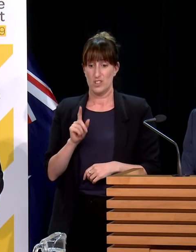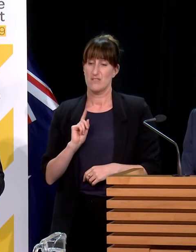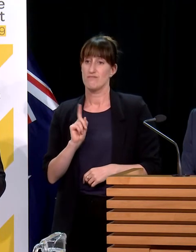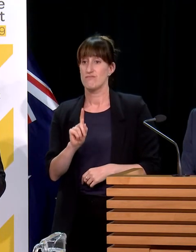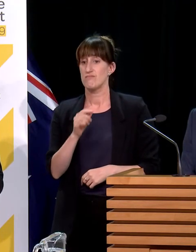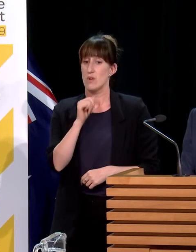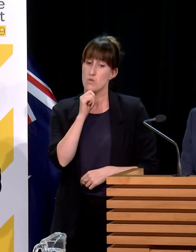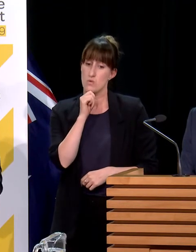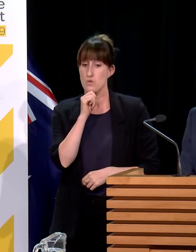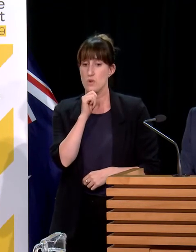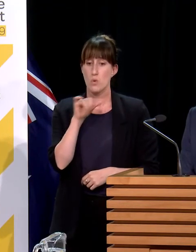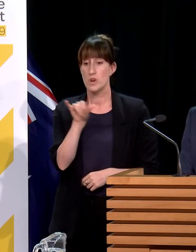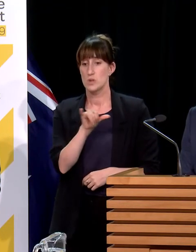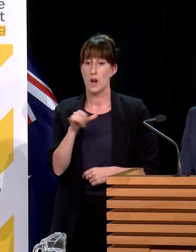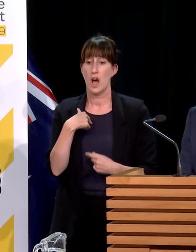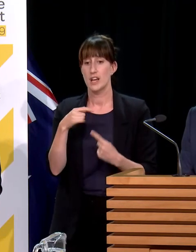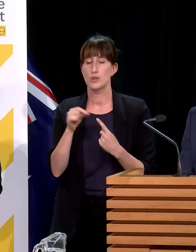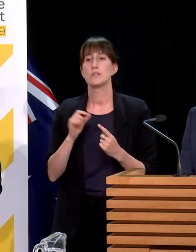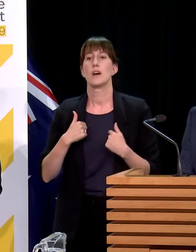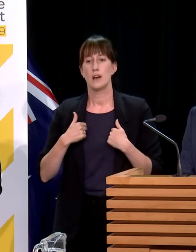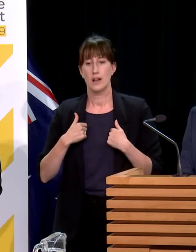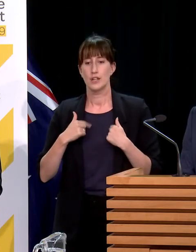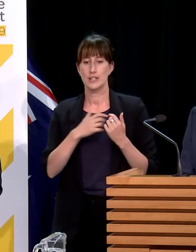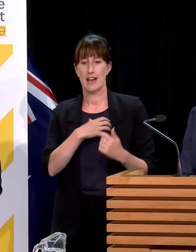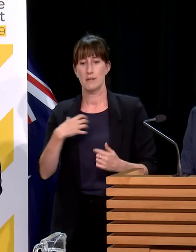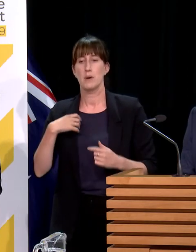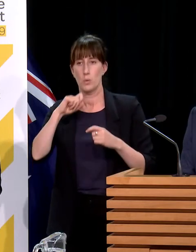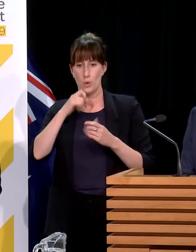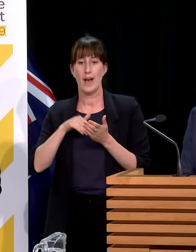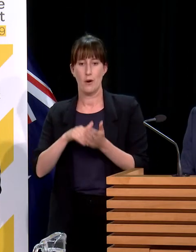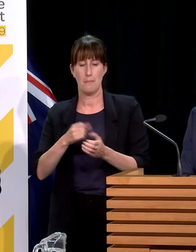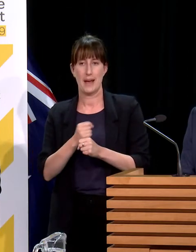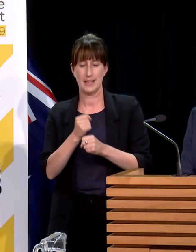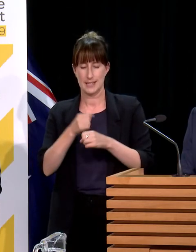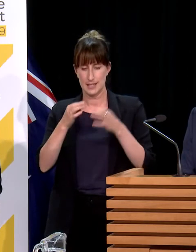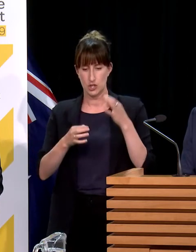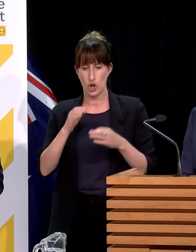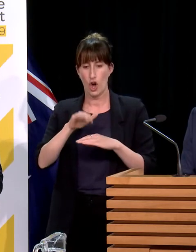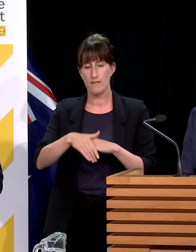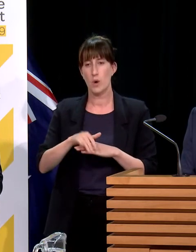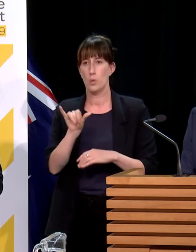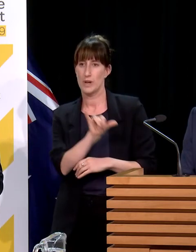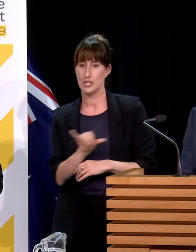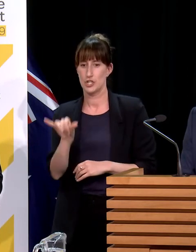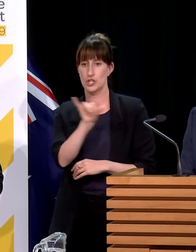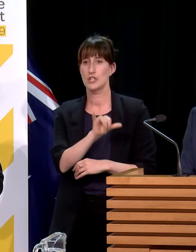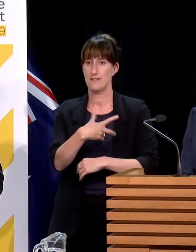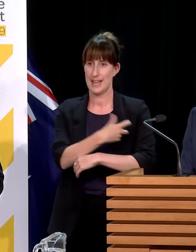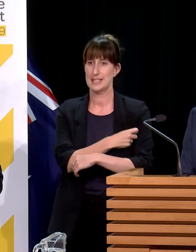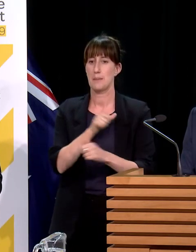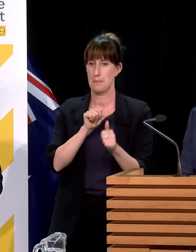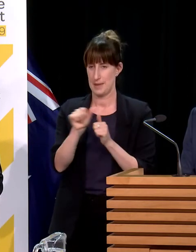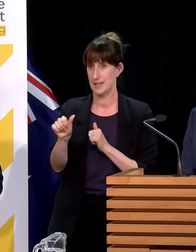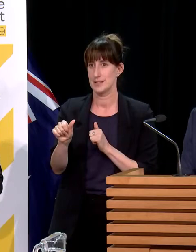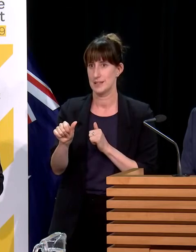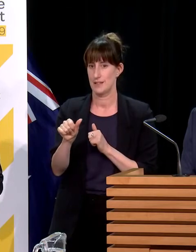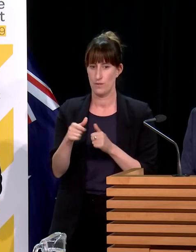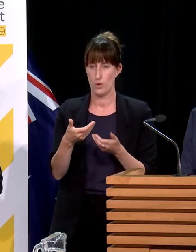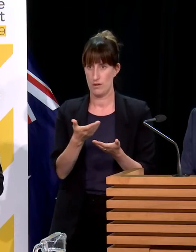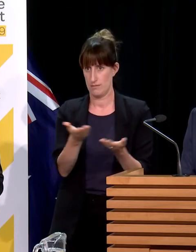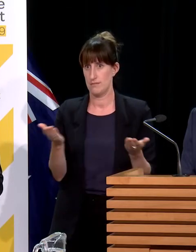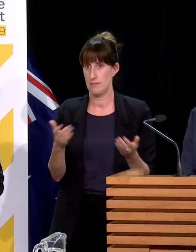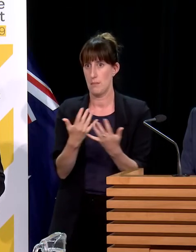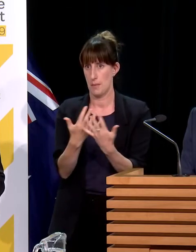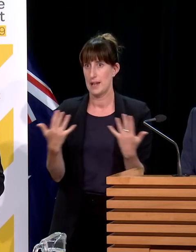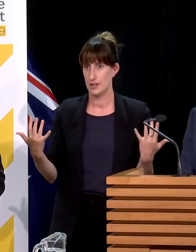about which population groups we're going to use the supplies of vaccines we get for. And of course, as the science continues to tell